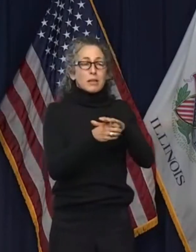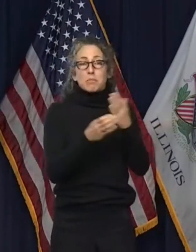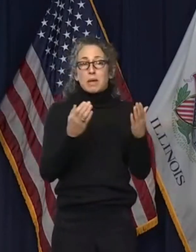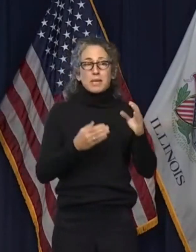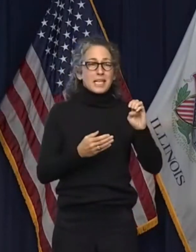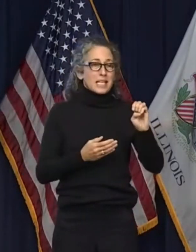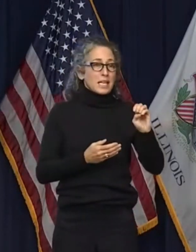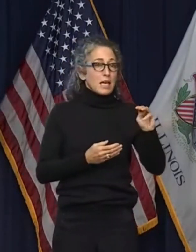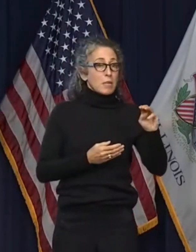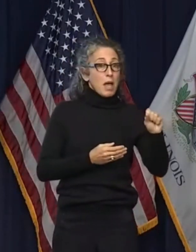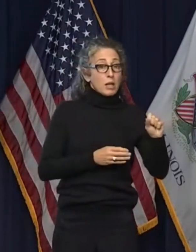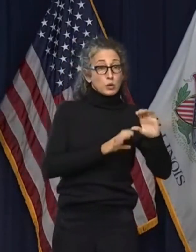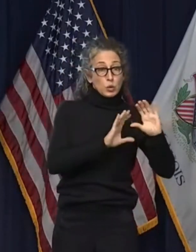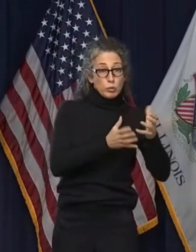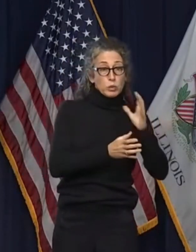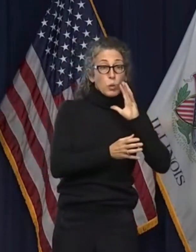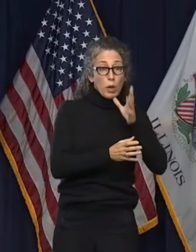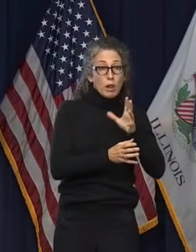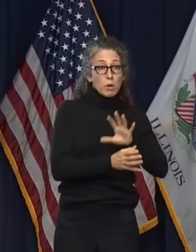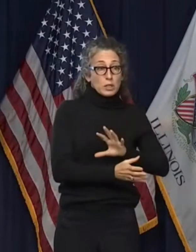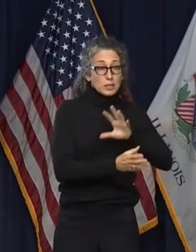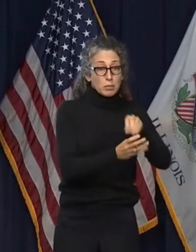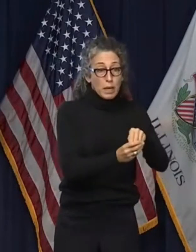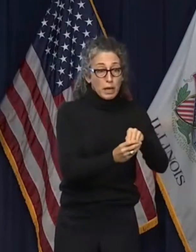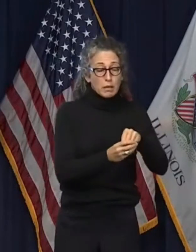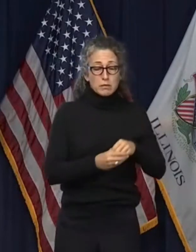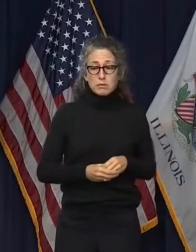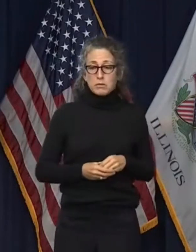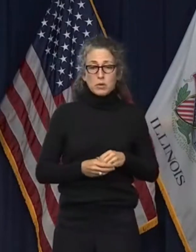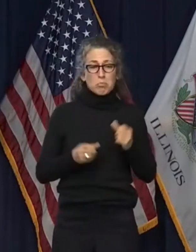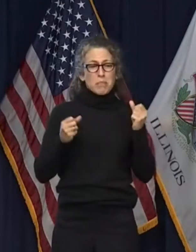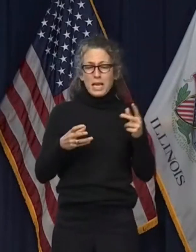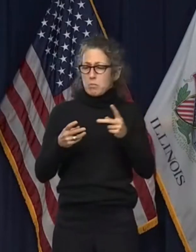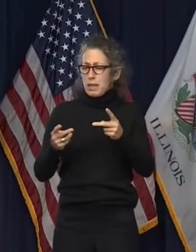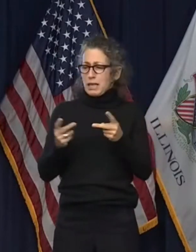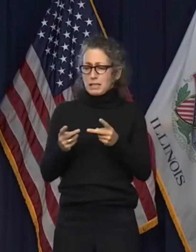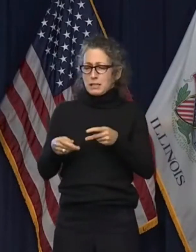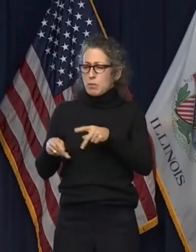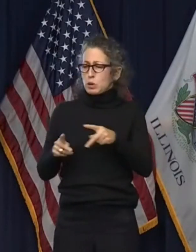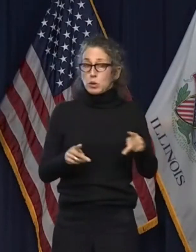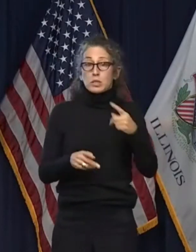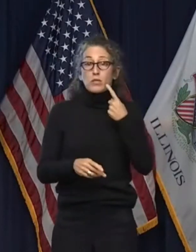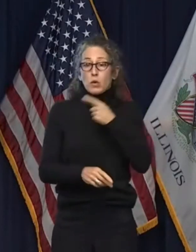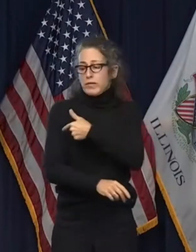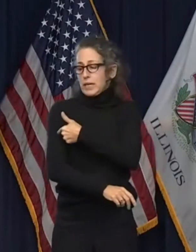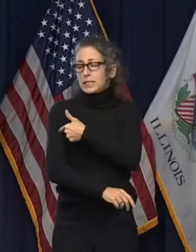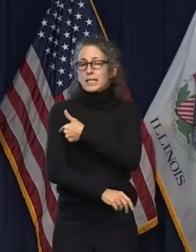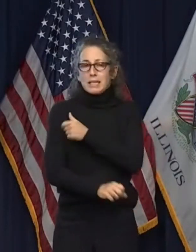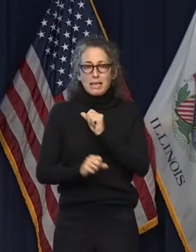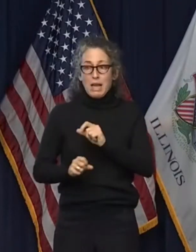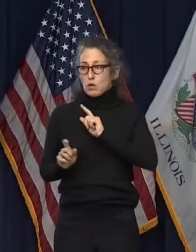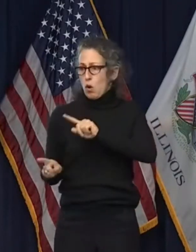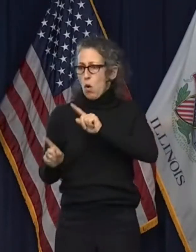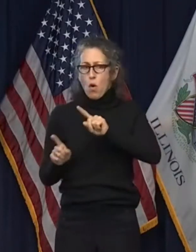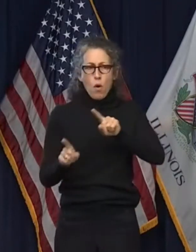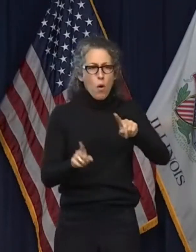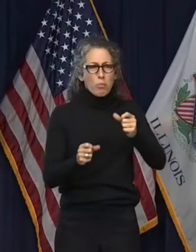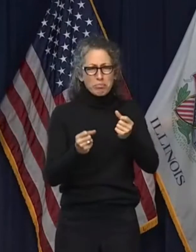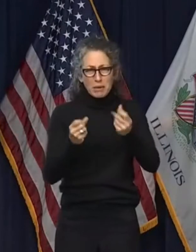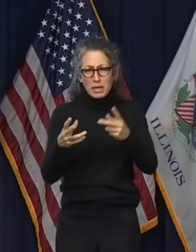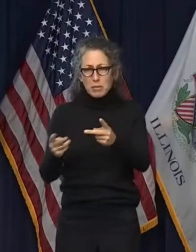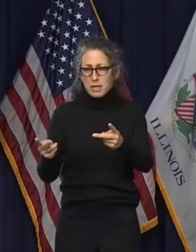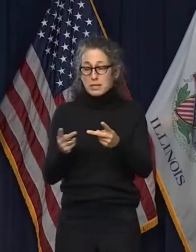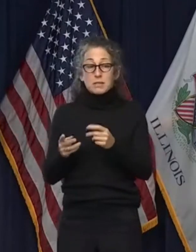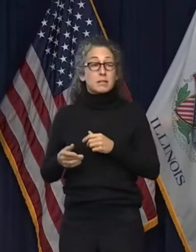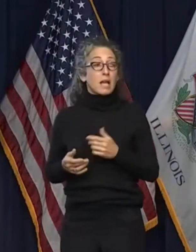groups that will be participating in this effort. So there's a myriad of opportunities to get the vaccine. We're